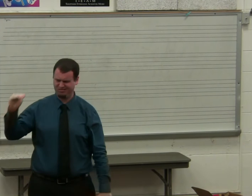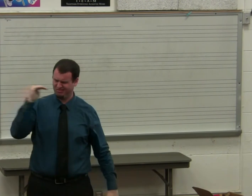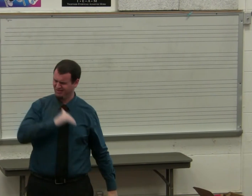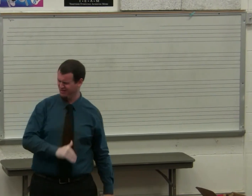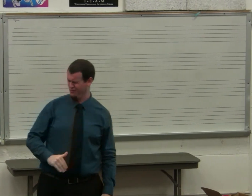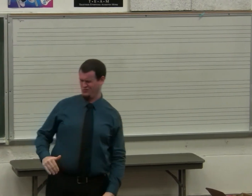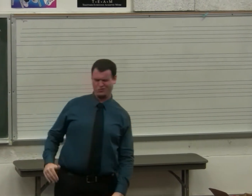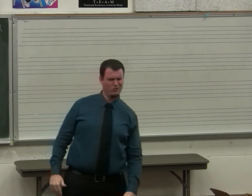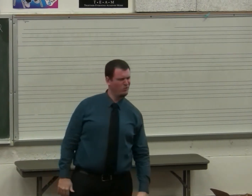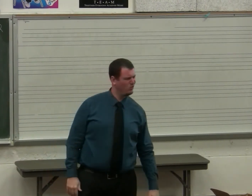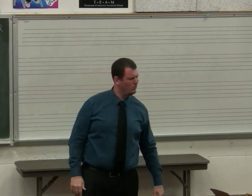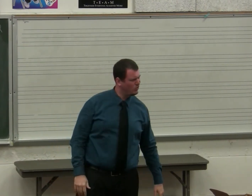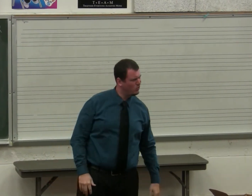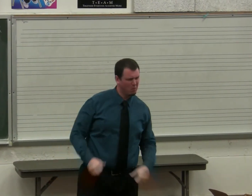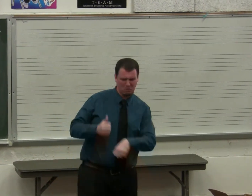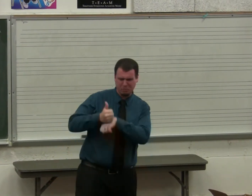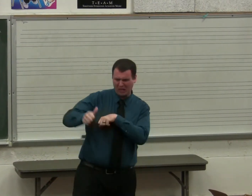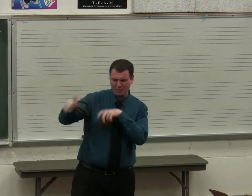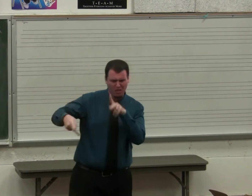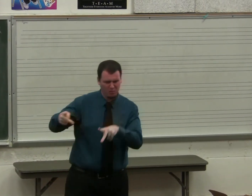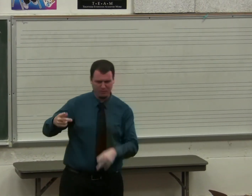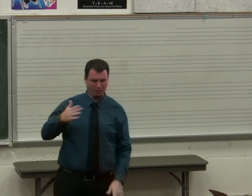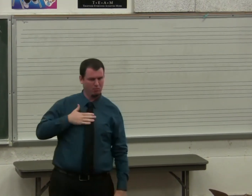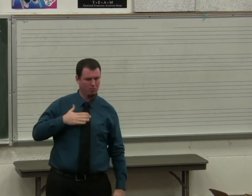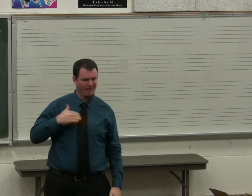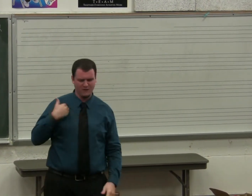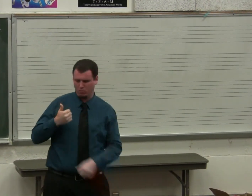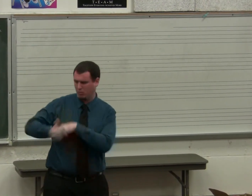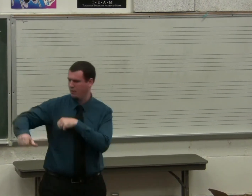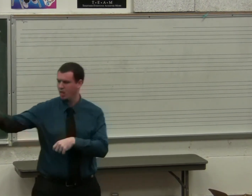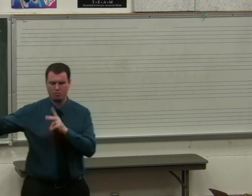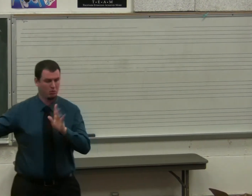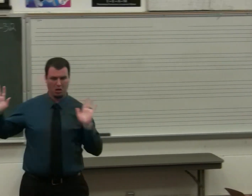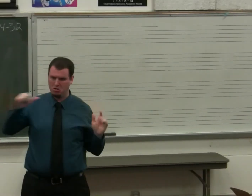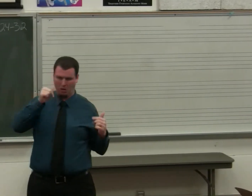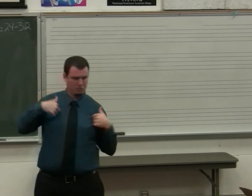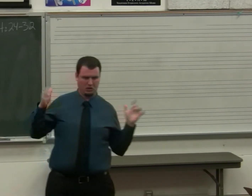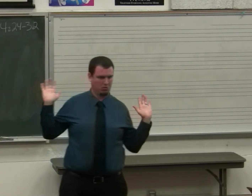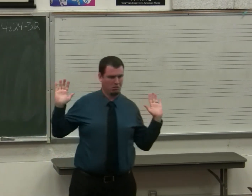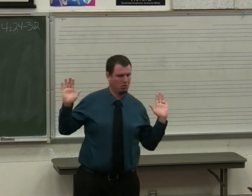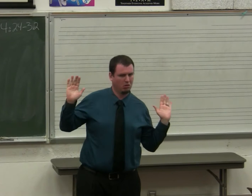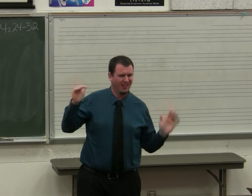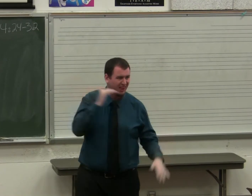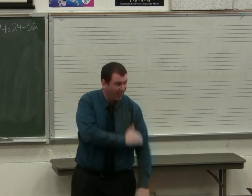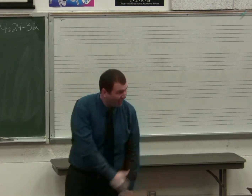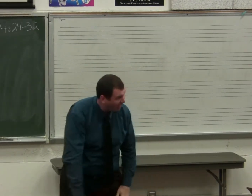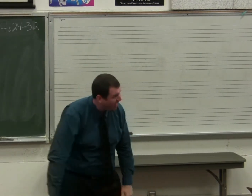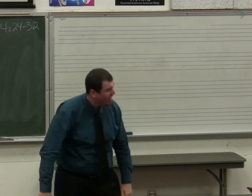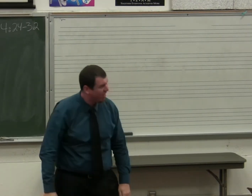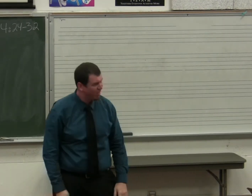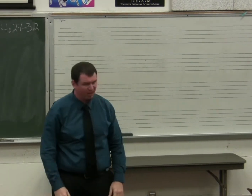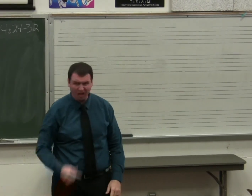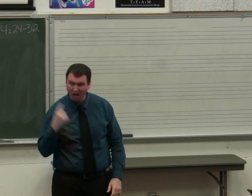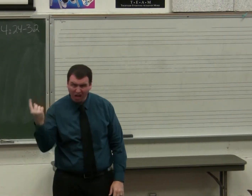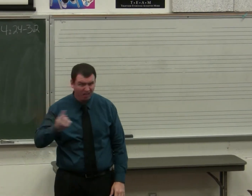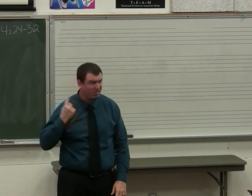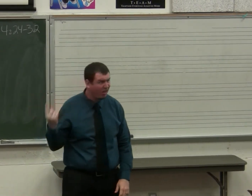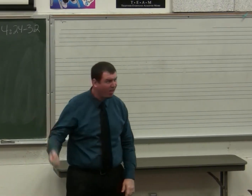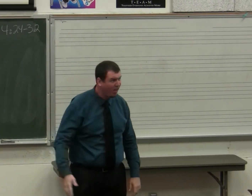that everywhere. People just lying left and right, blaming other people. Oh, it's really my fault, but they just blame the other people. Lying.